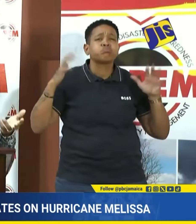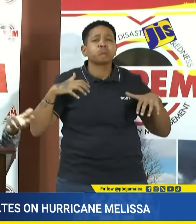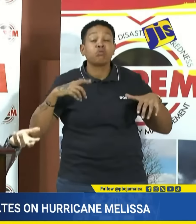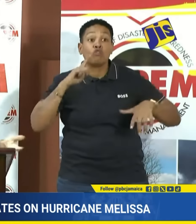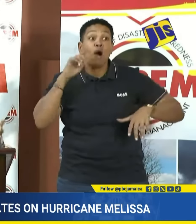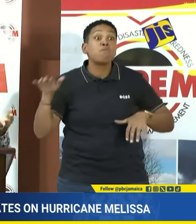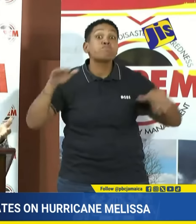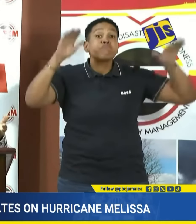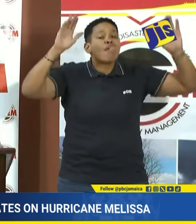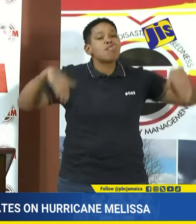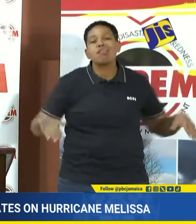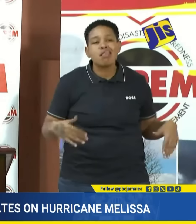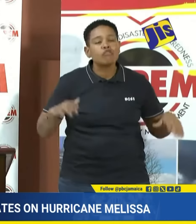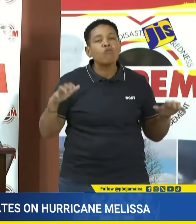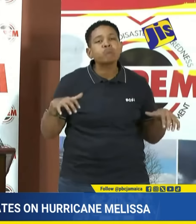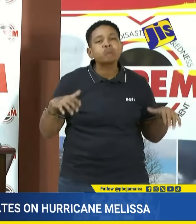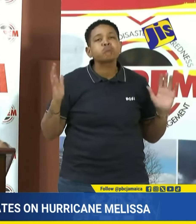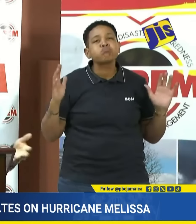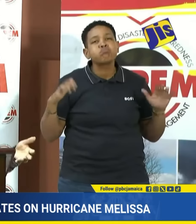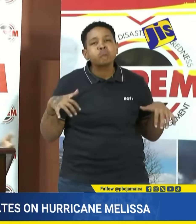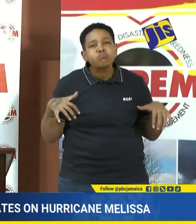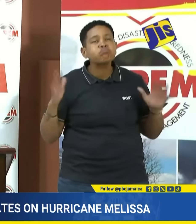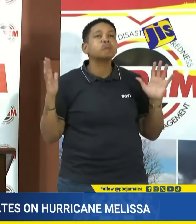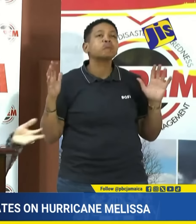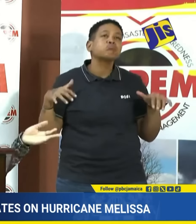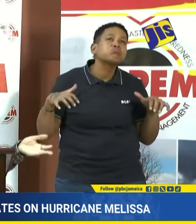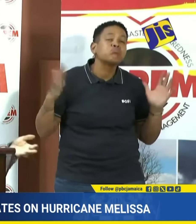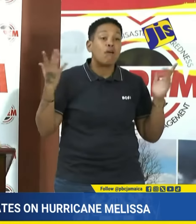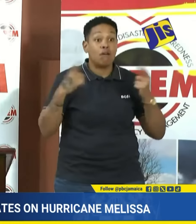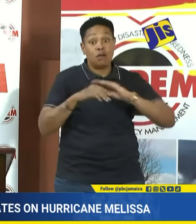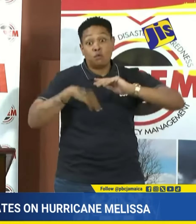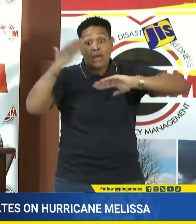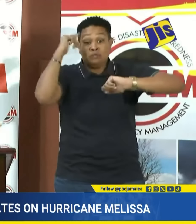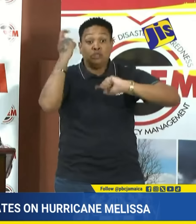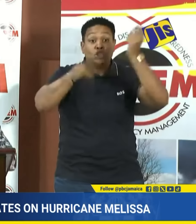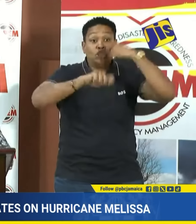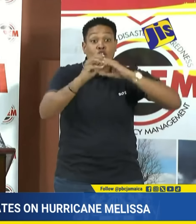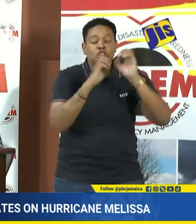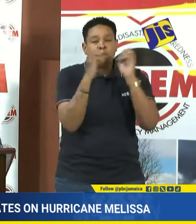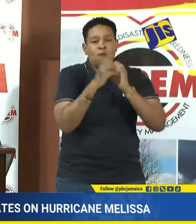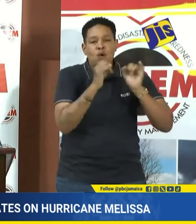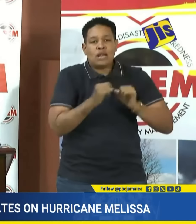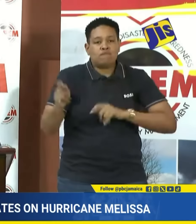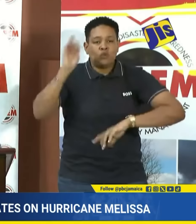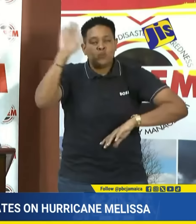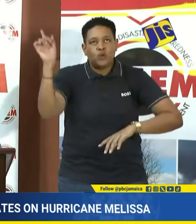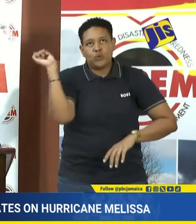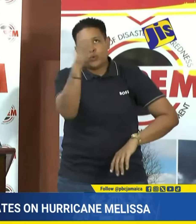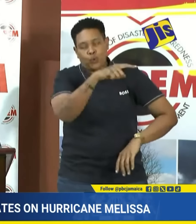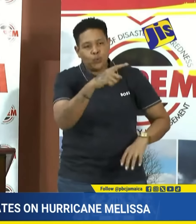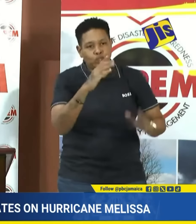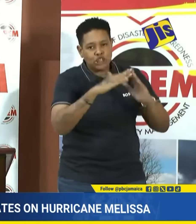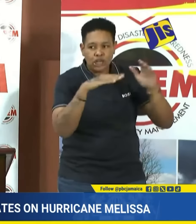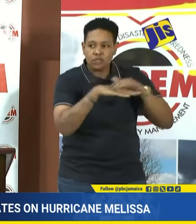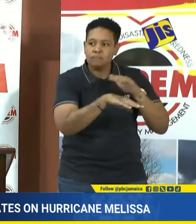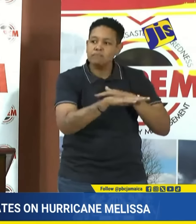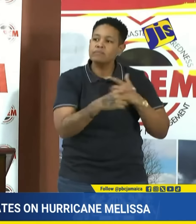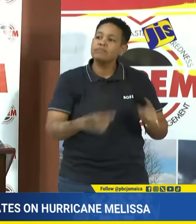real flooding as yet. And so we expect that as conditions change, more individuals will go to the shelter.